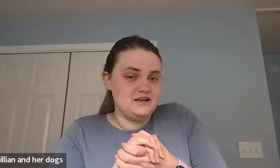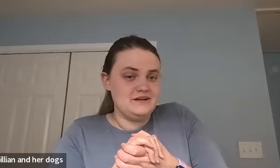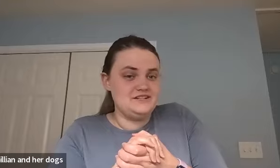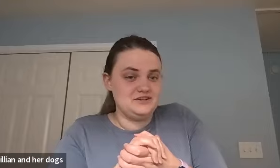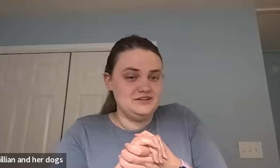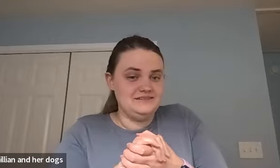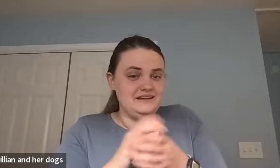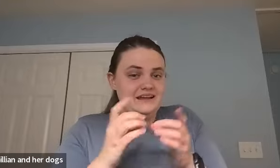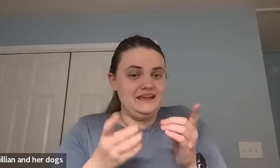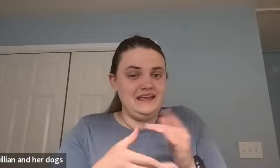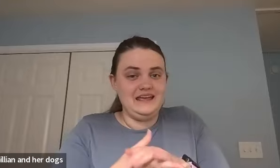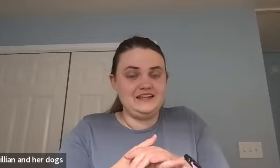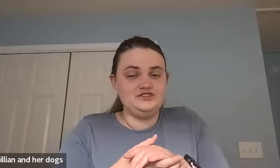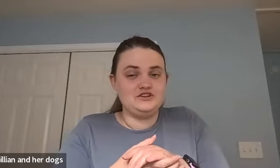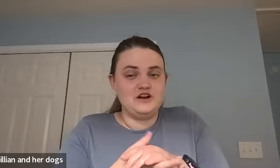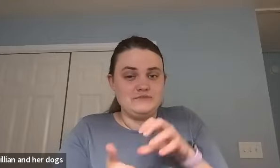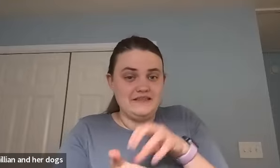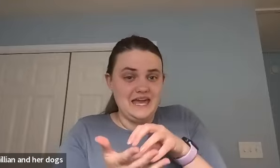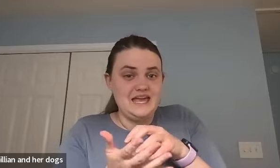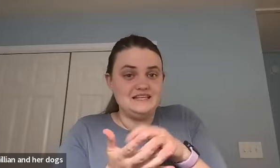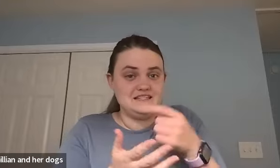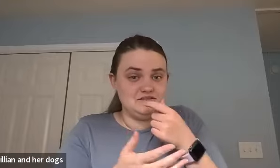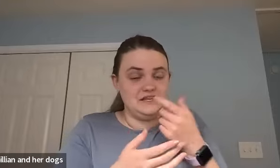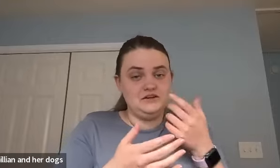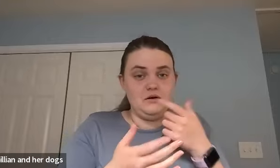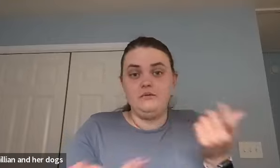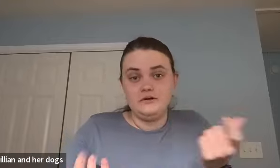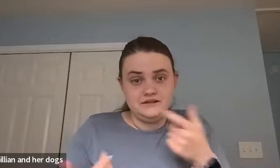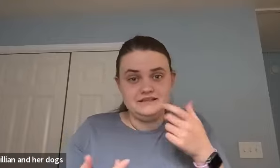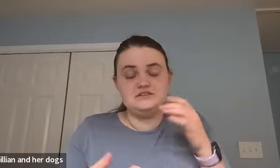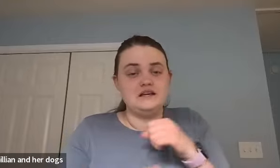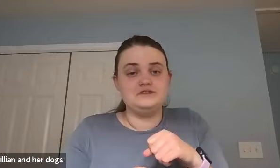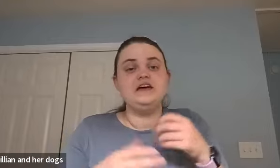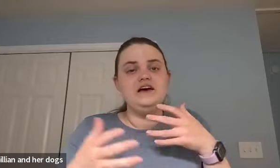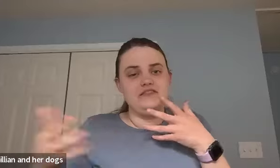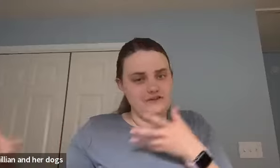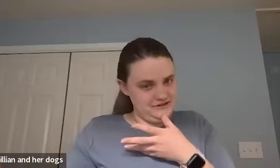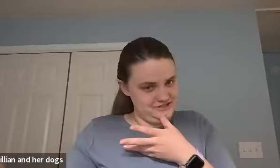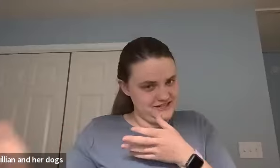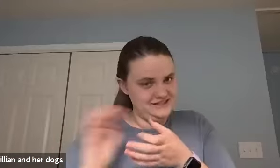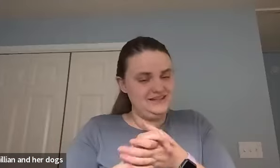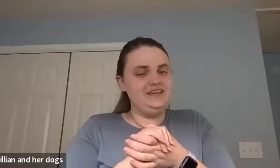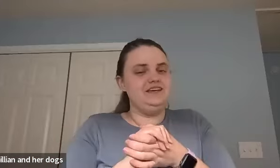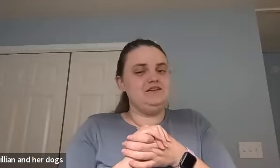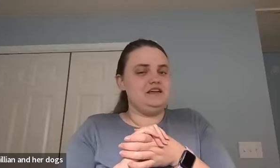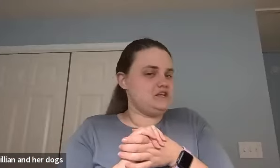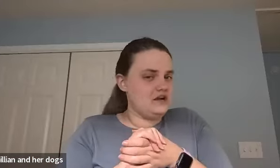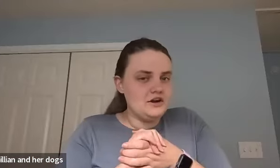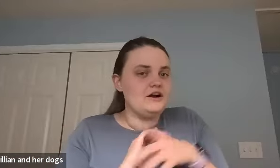about a dessert and you start talking about like cakes and like, oh, well, cookies or ice creams, they'll understand. It's not going to hurt if you